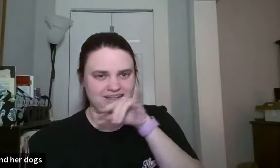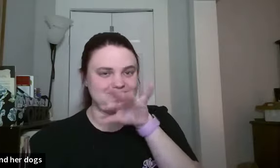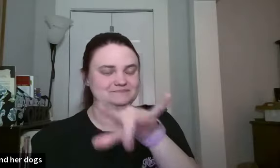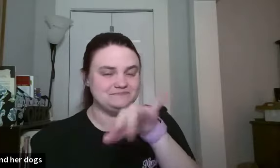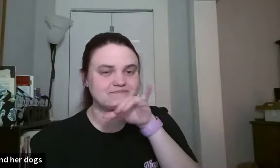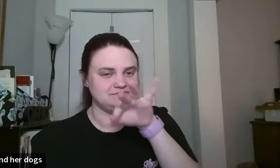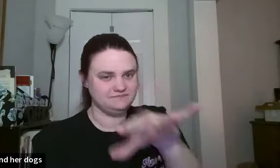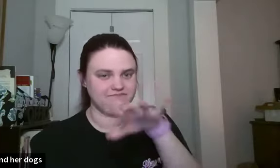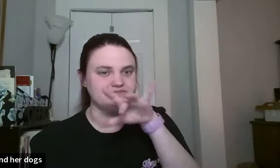dragon.